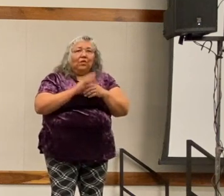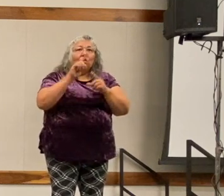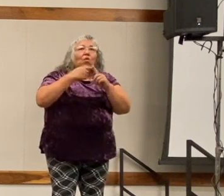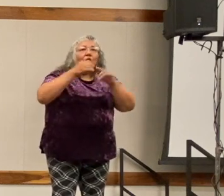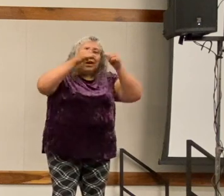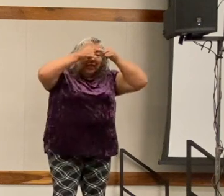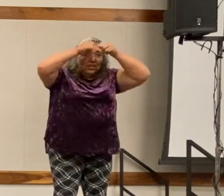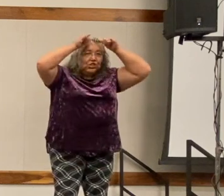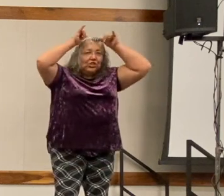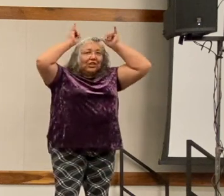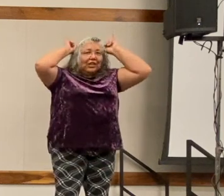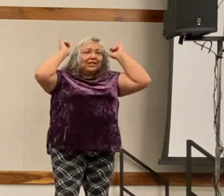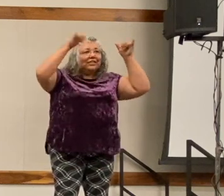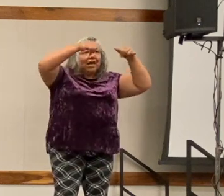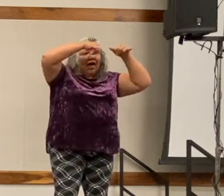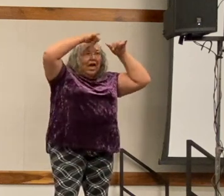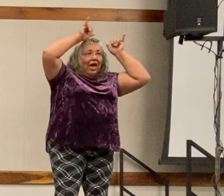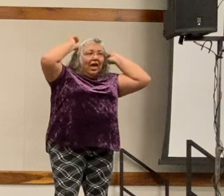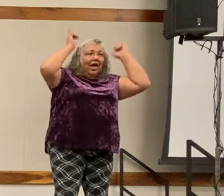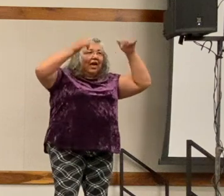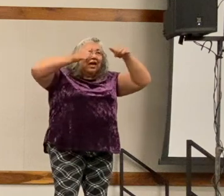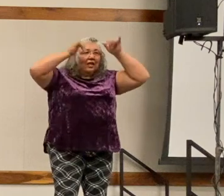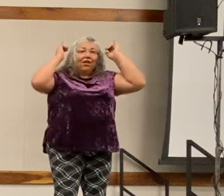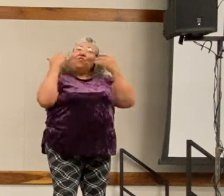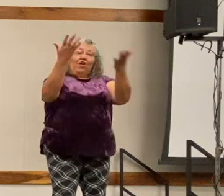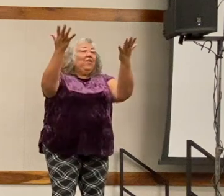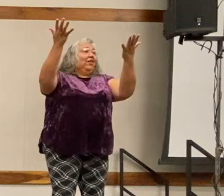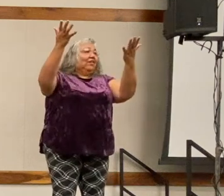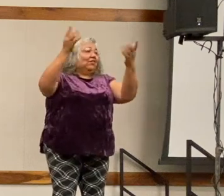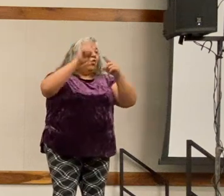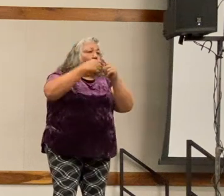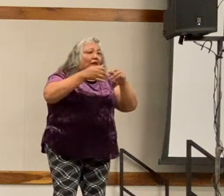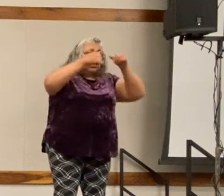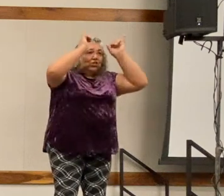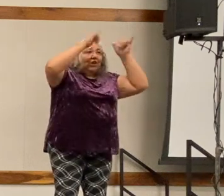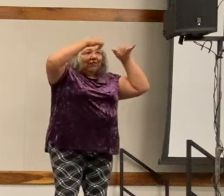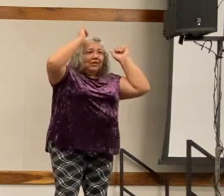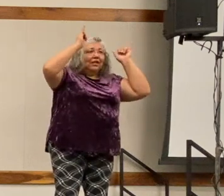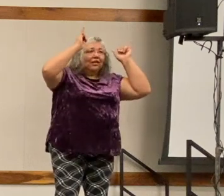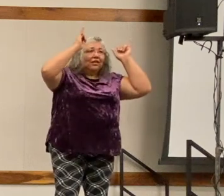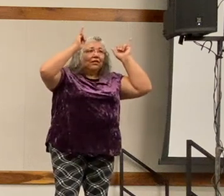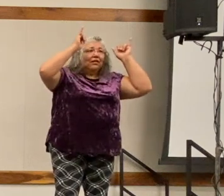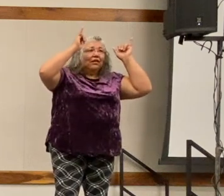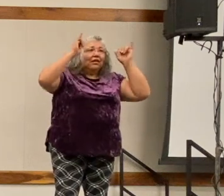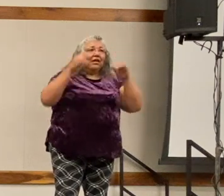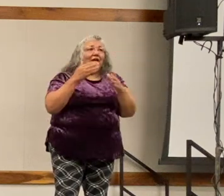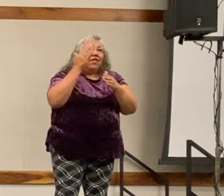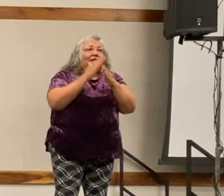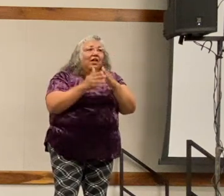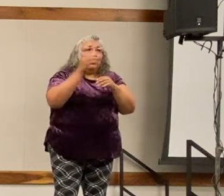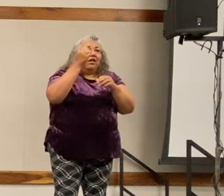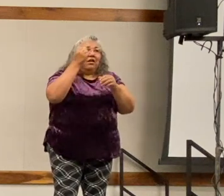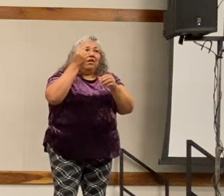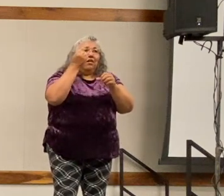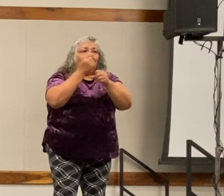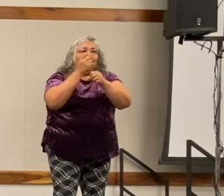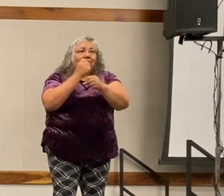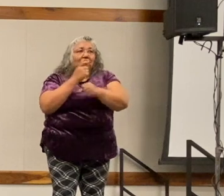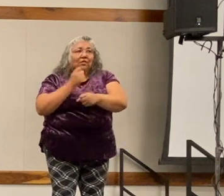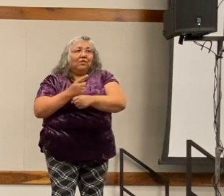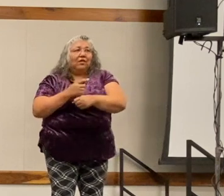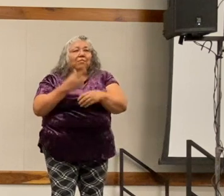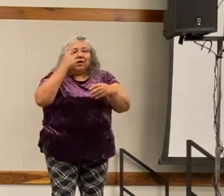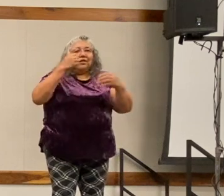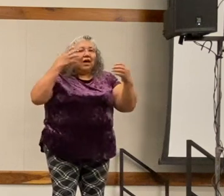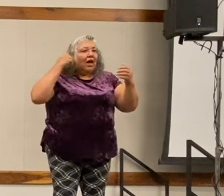When he shaved his head, there it is. When he shaved his head, he shaved it at the end of every year because his hair got